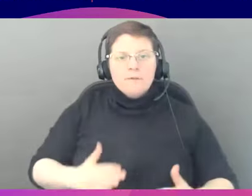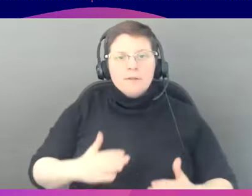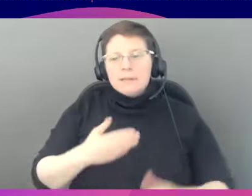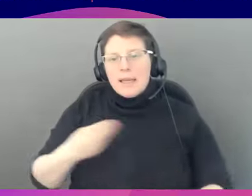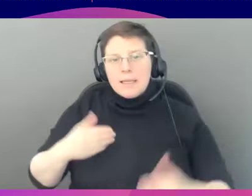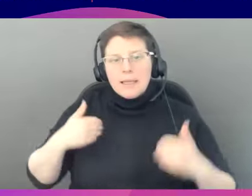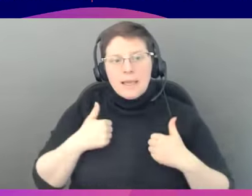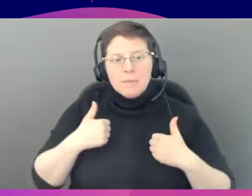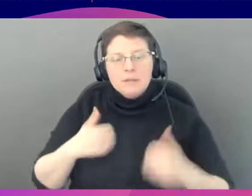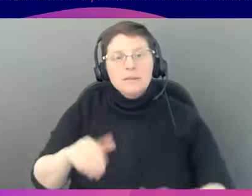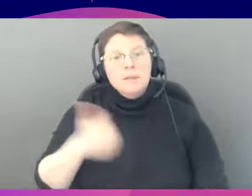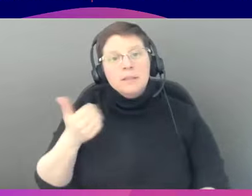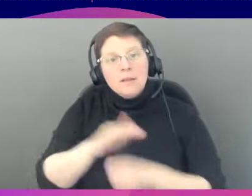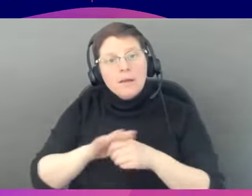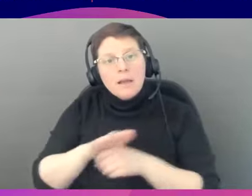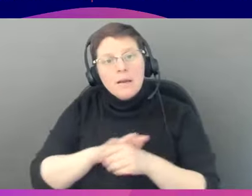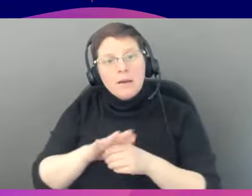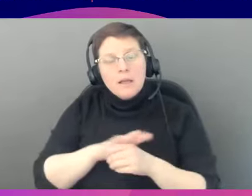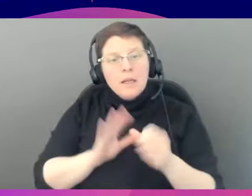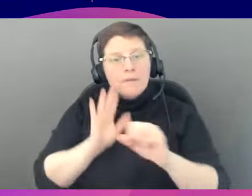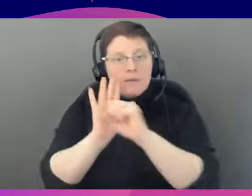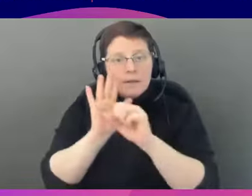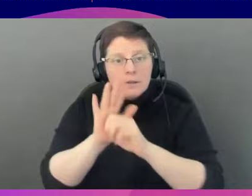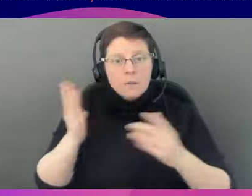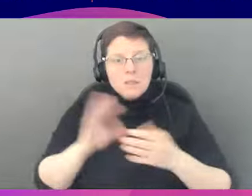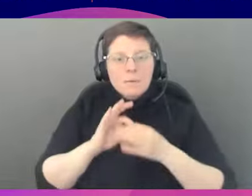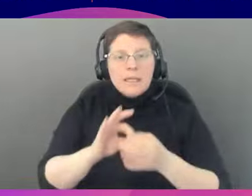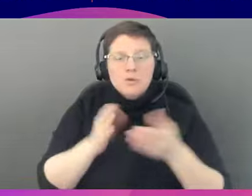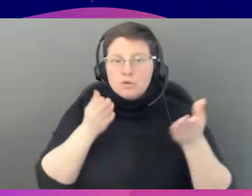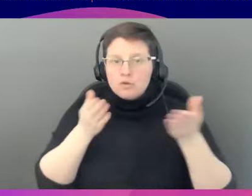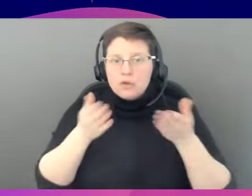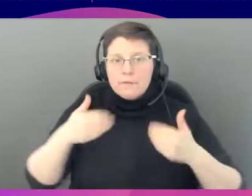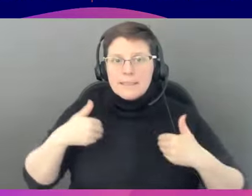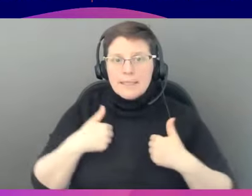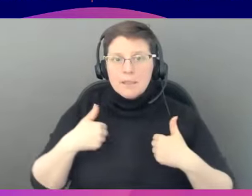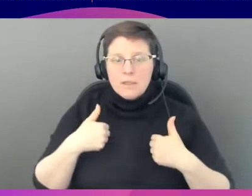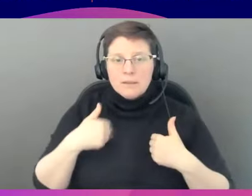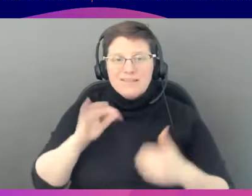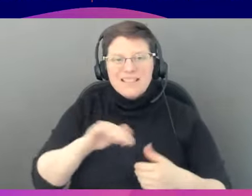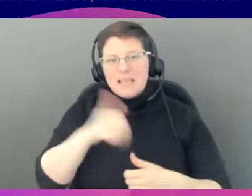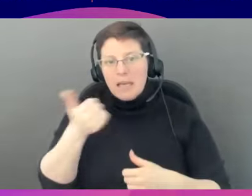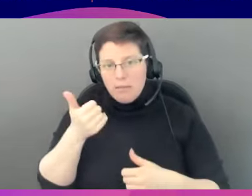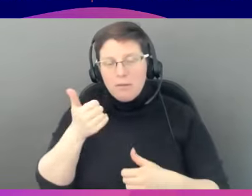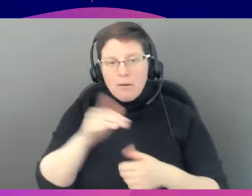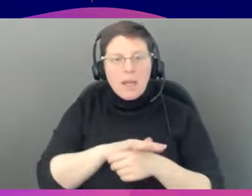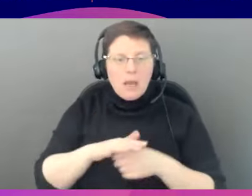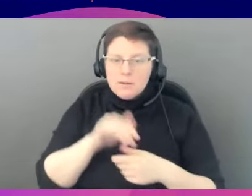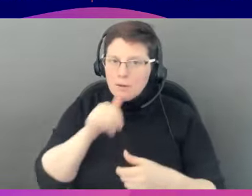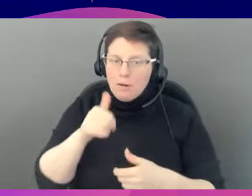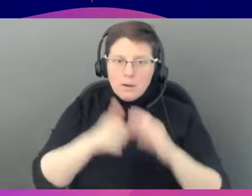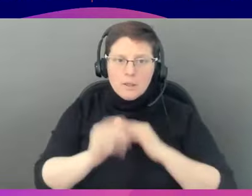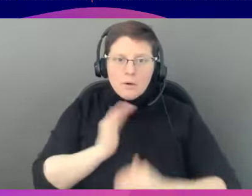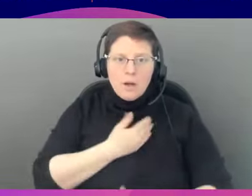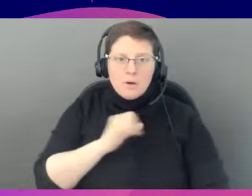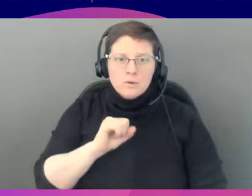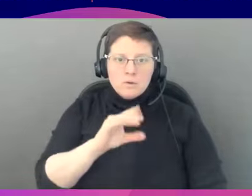Another area of advocacy that came from the ACT project was regarding service animals. This is another area beyond the scope of the project. However, we heard